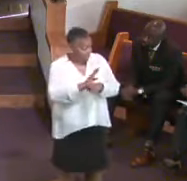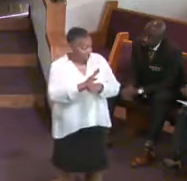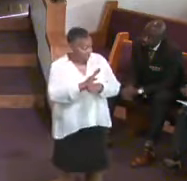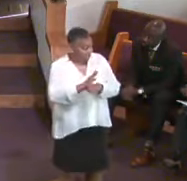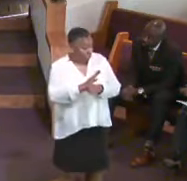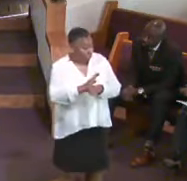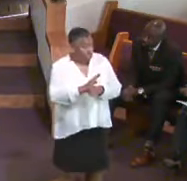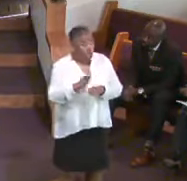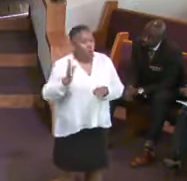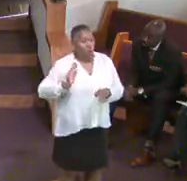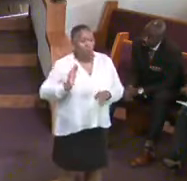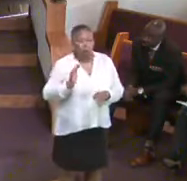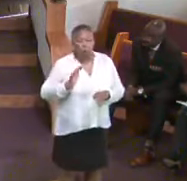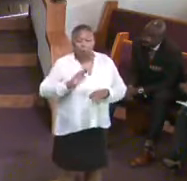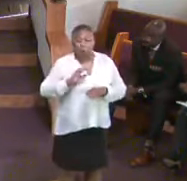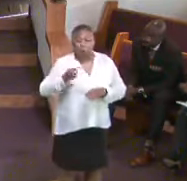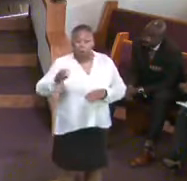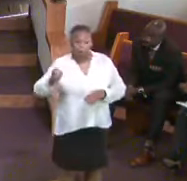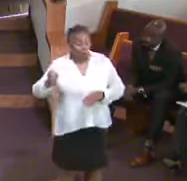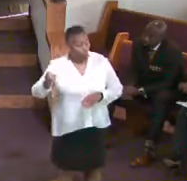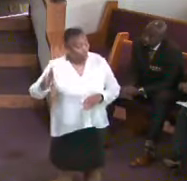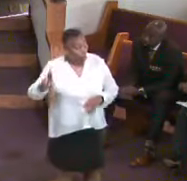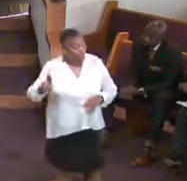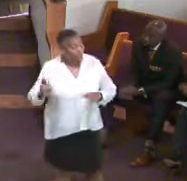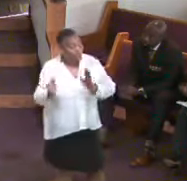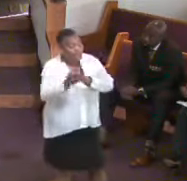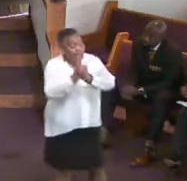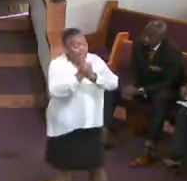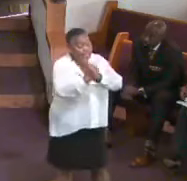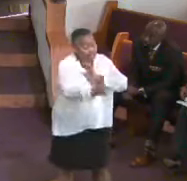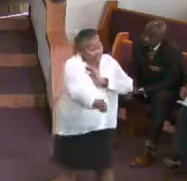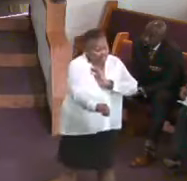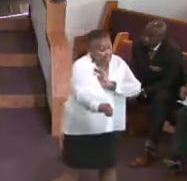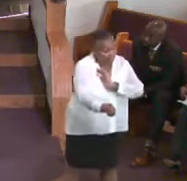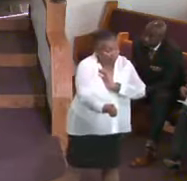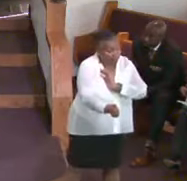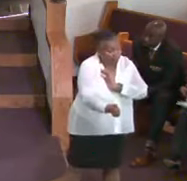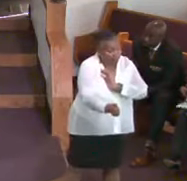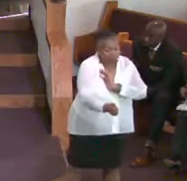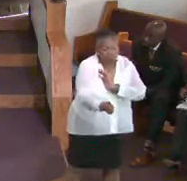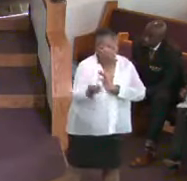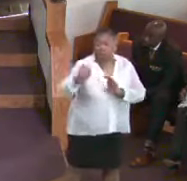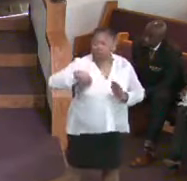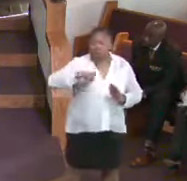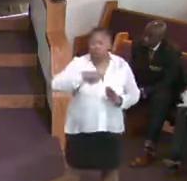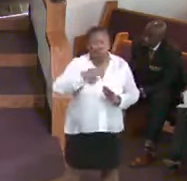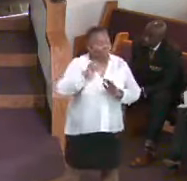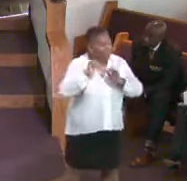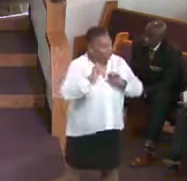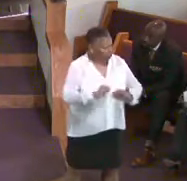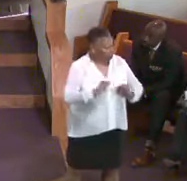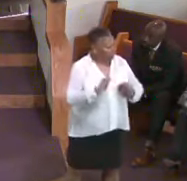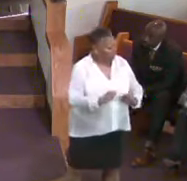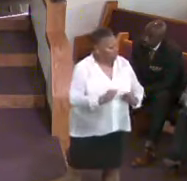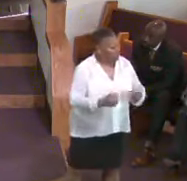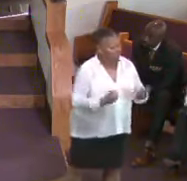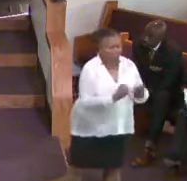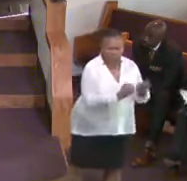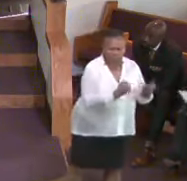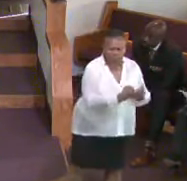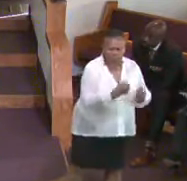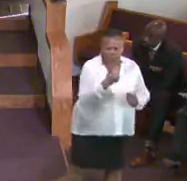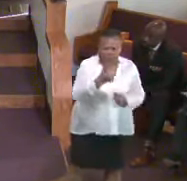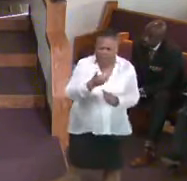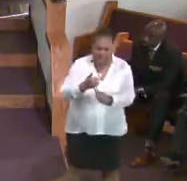or you have business skills and you have a business, we should be able to support one another within our